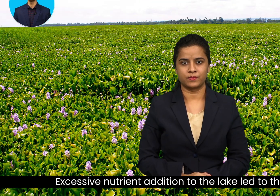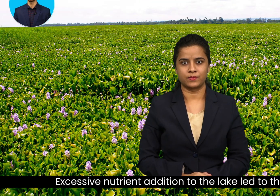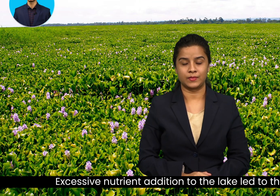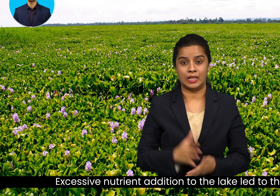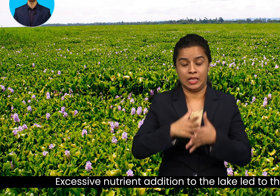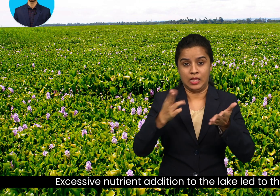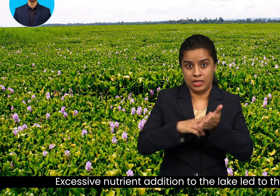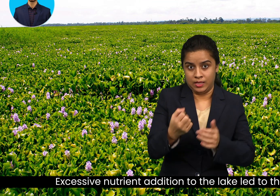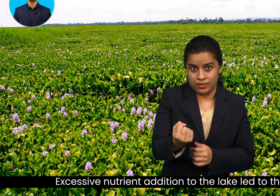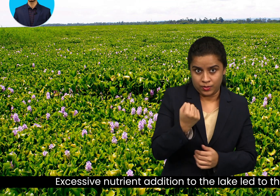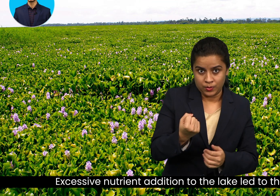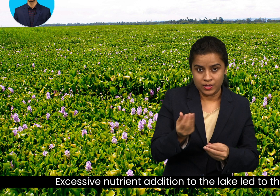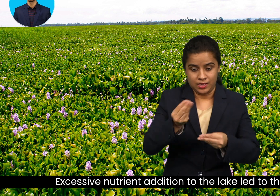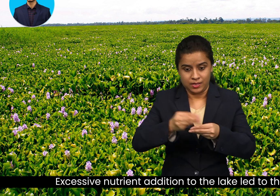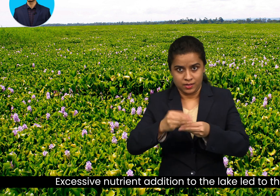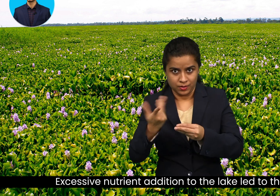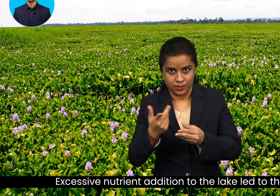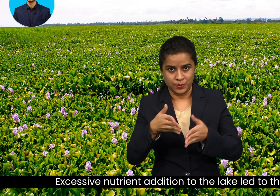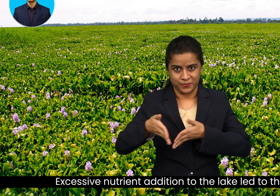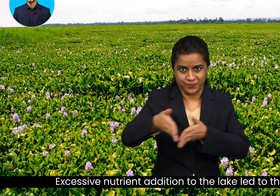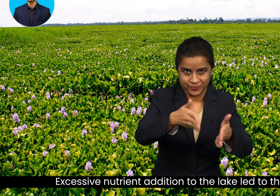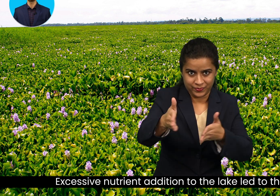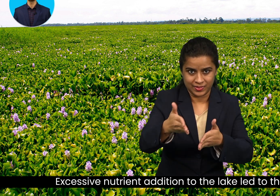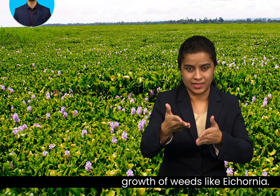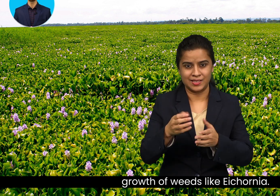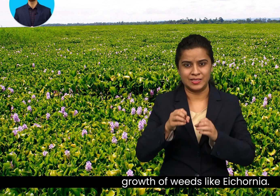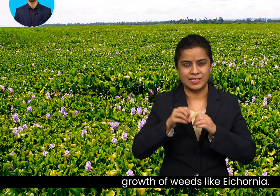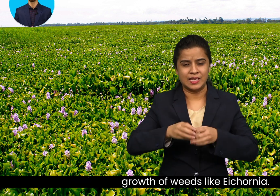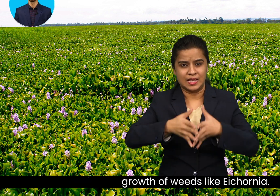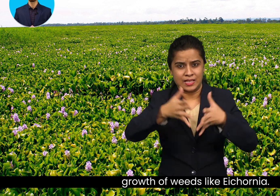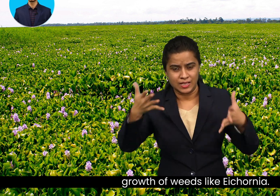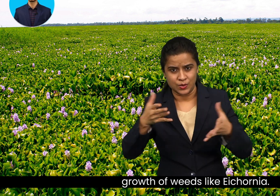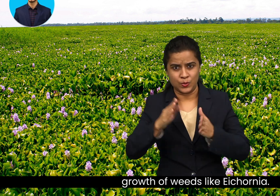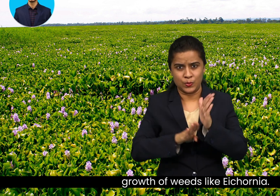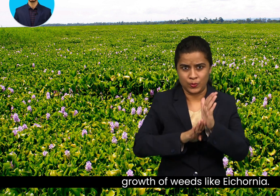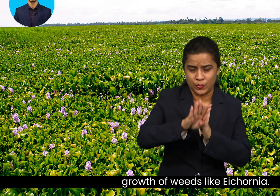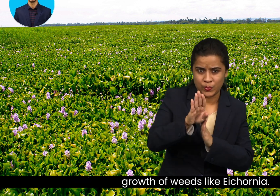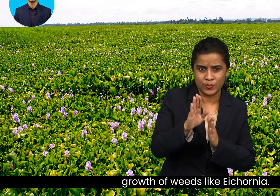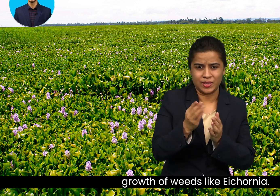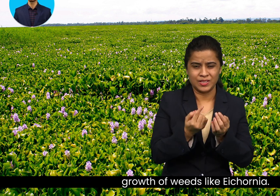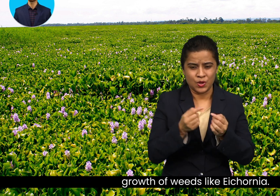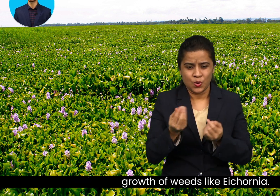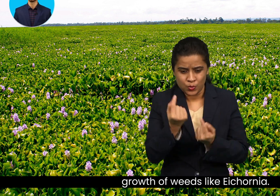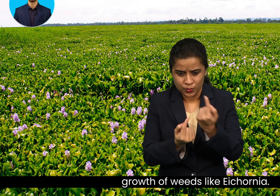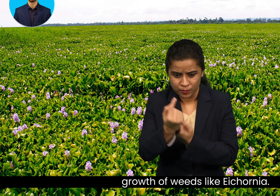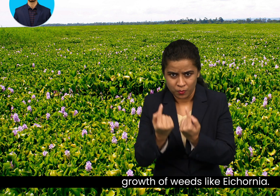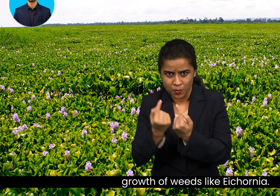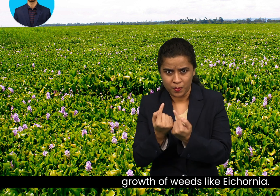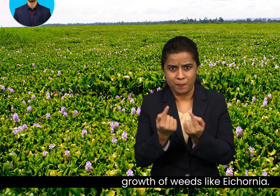Excessive nutrient addition to the lake led to the explosive growth of weeds like